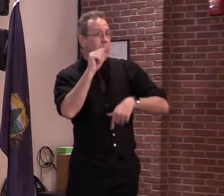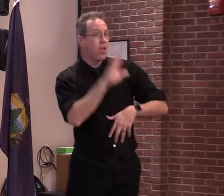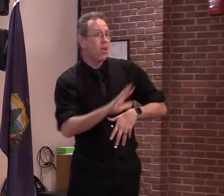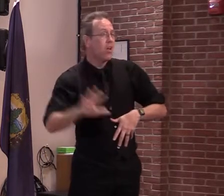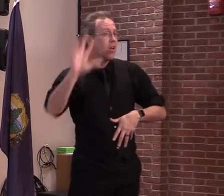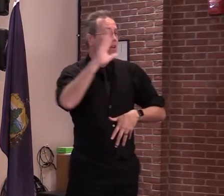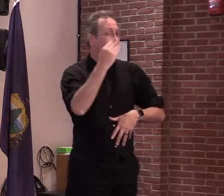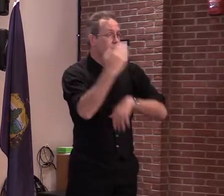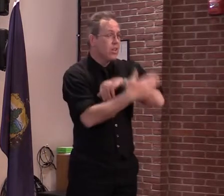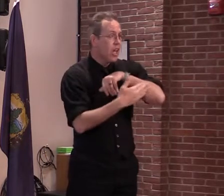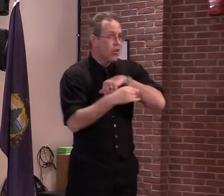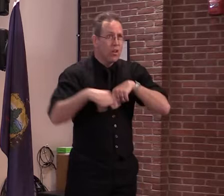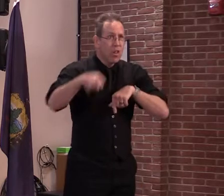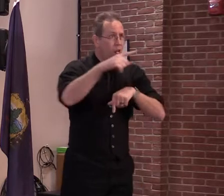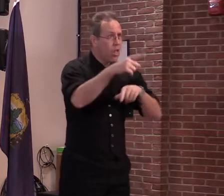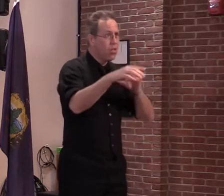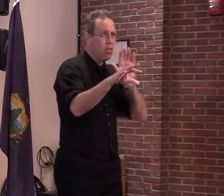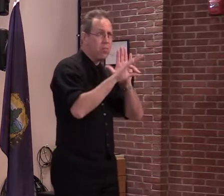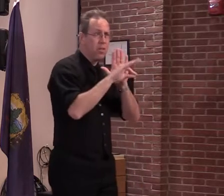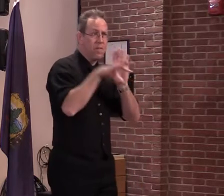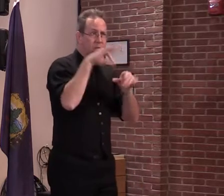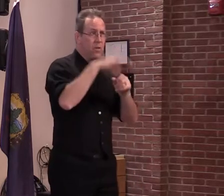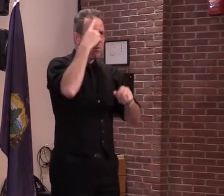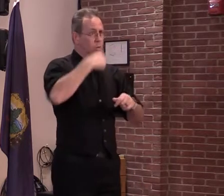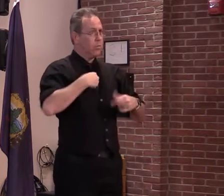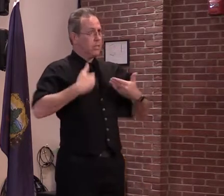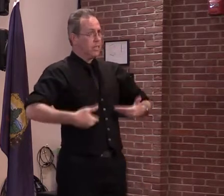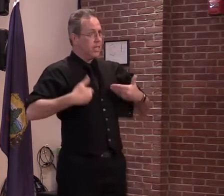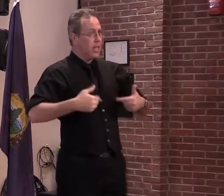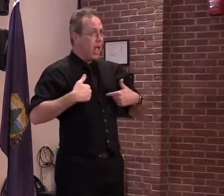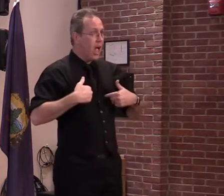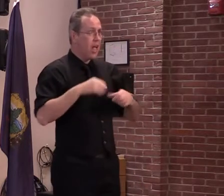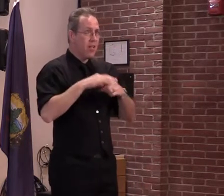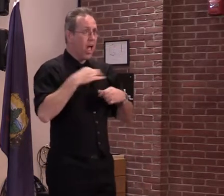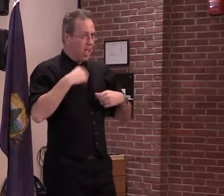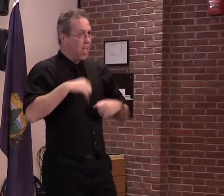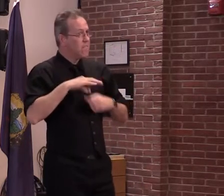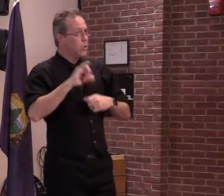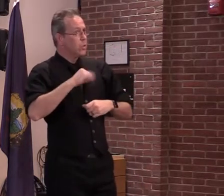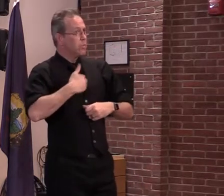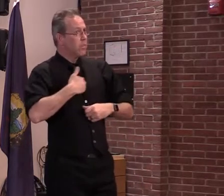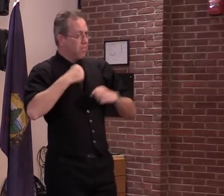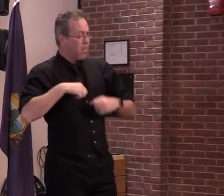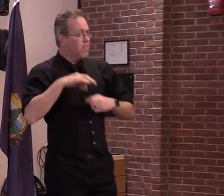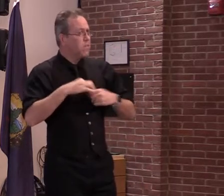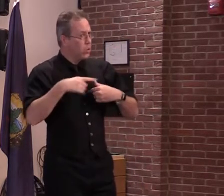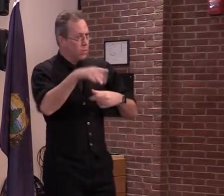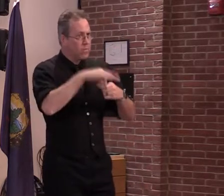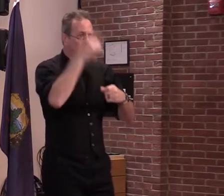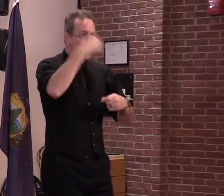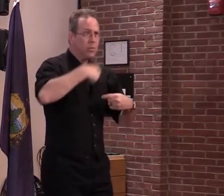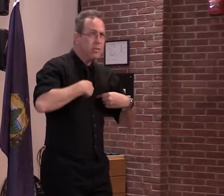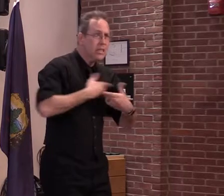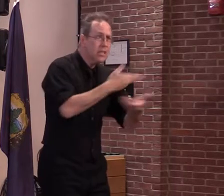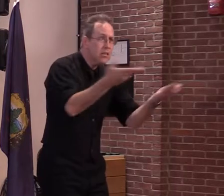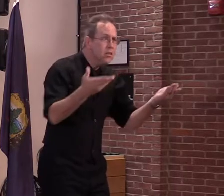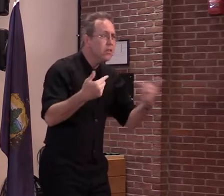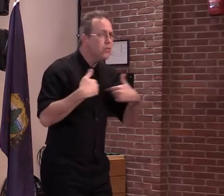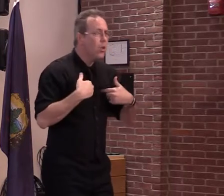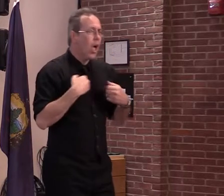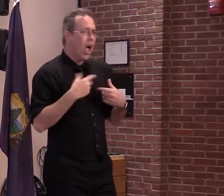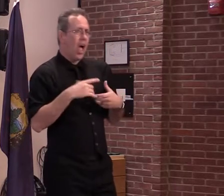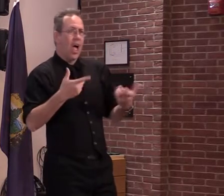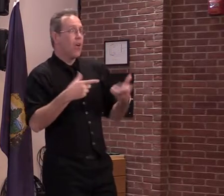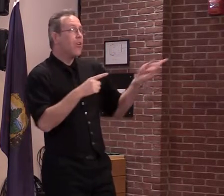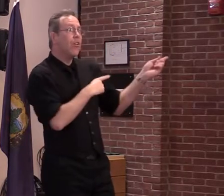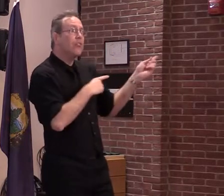in this process. And I get a vote too. The reason I feel so strongly about how we end this session is because